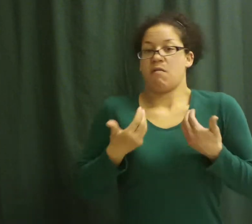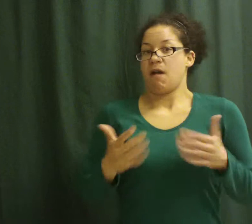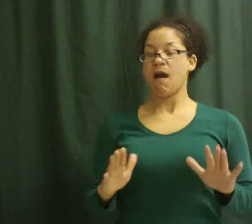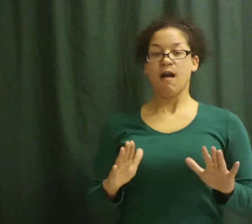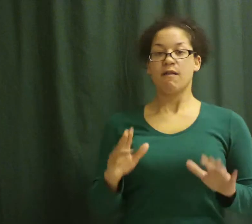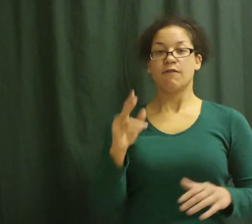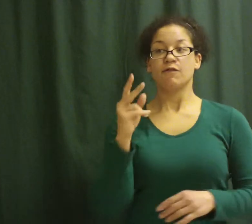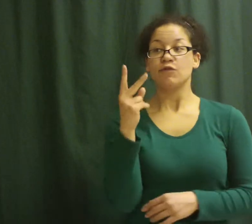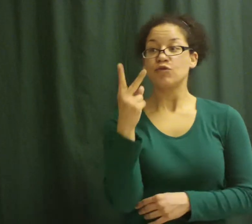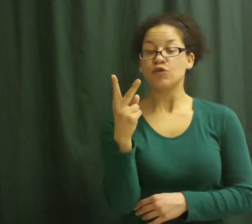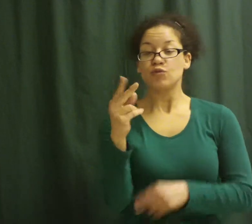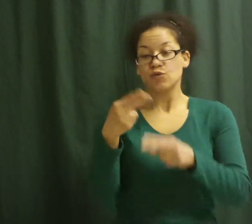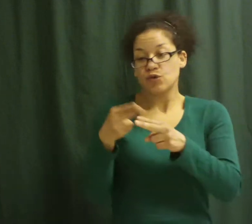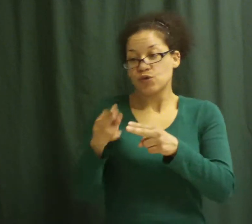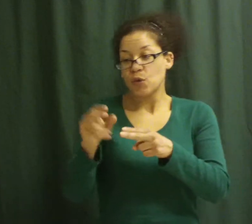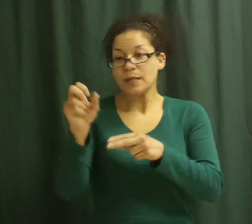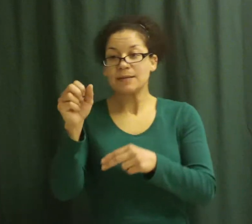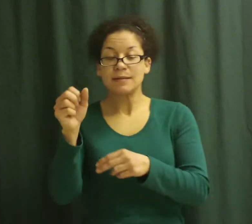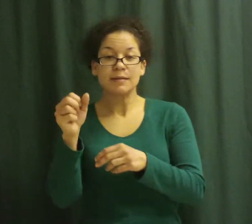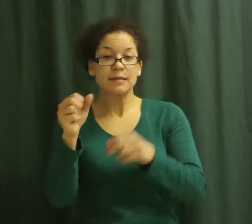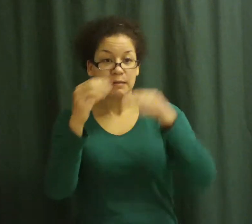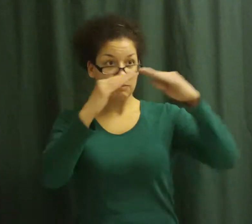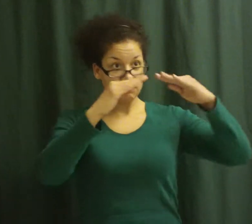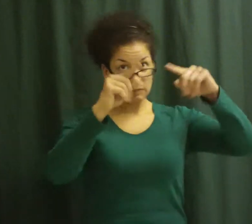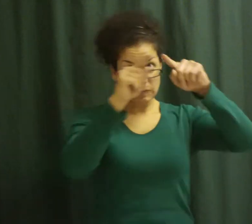Bad. Bad.